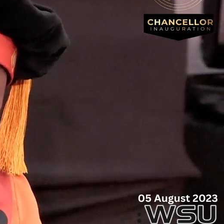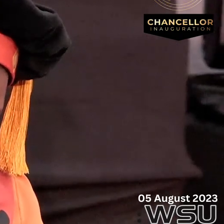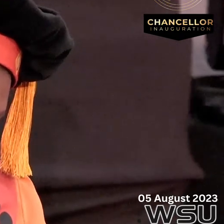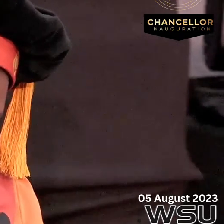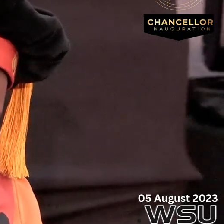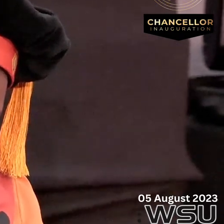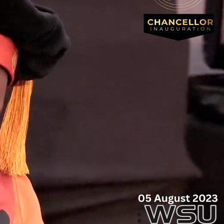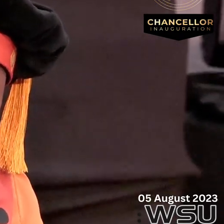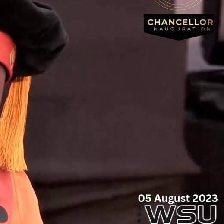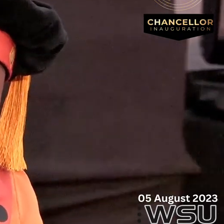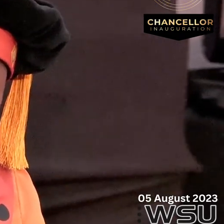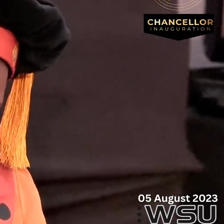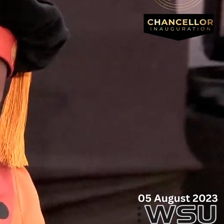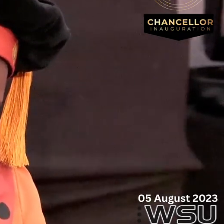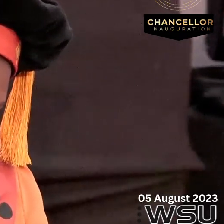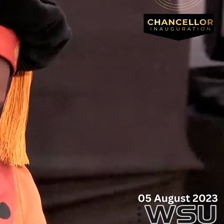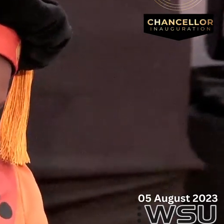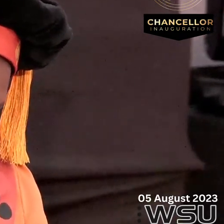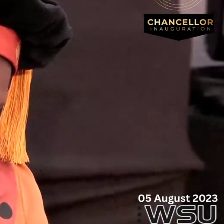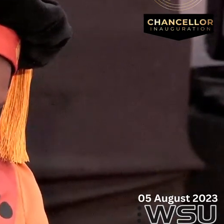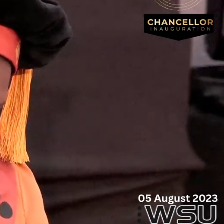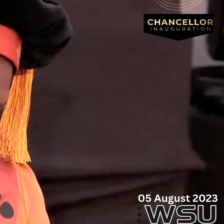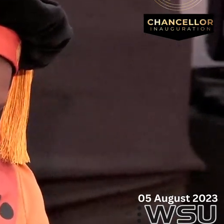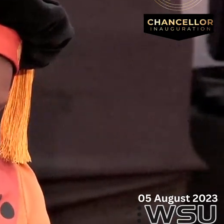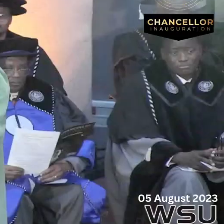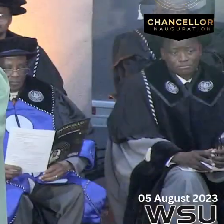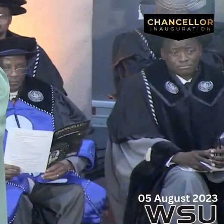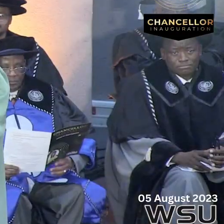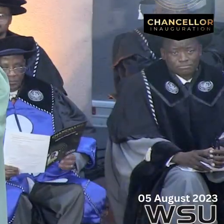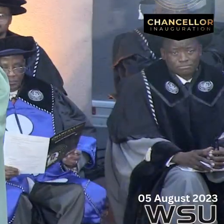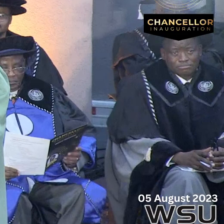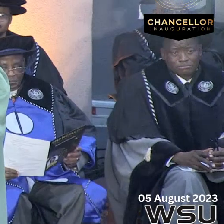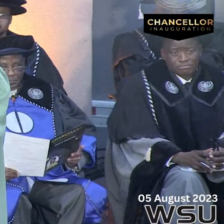No-MEC wezemfundo, into kaGade.